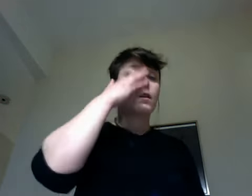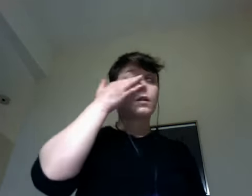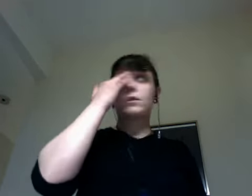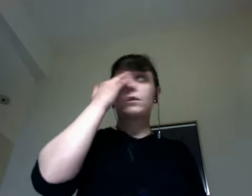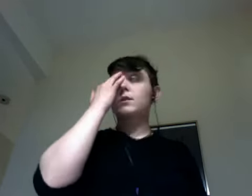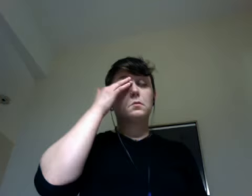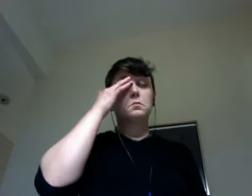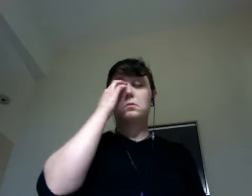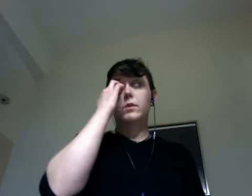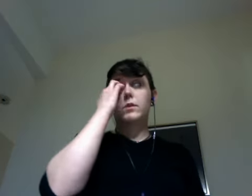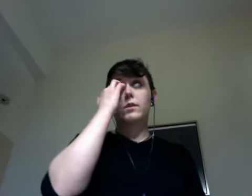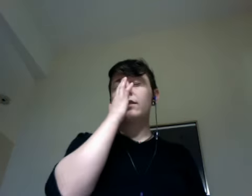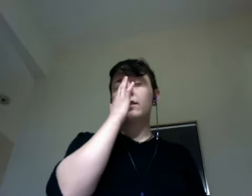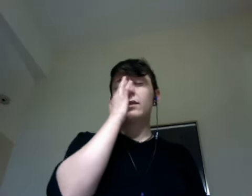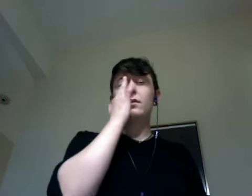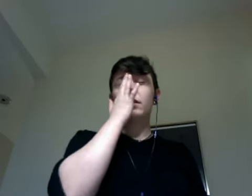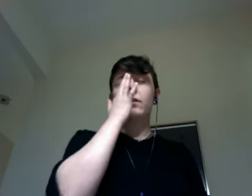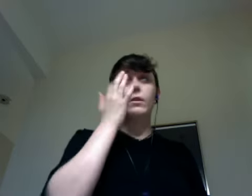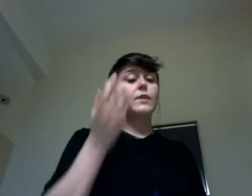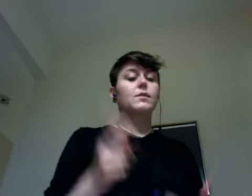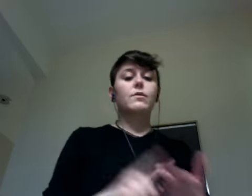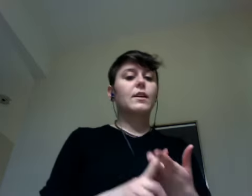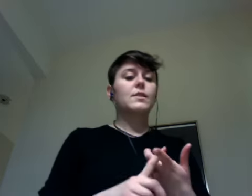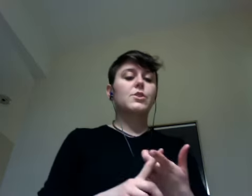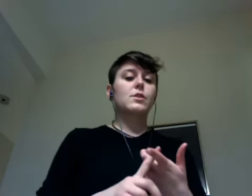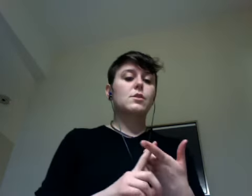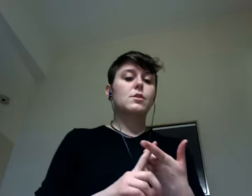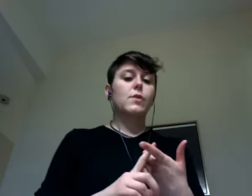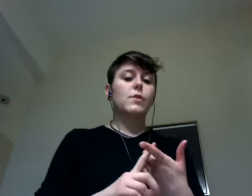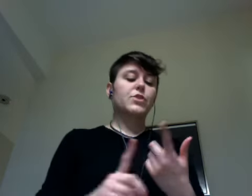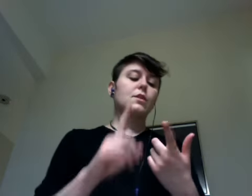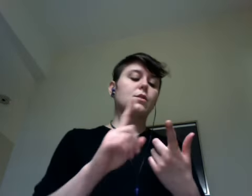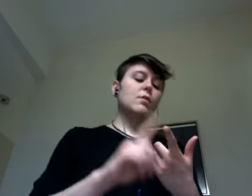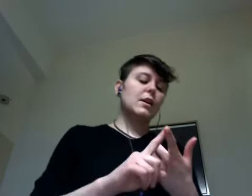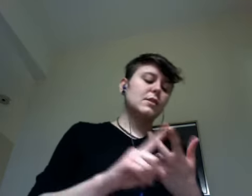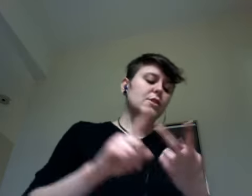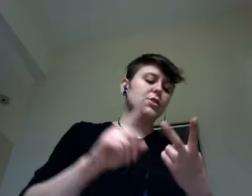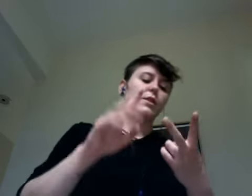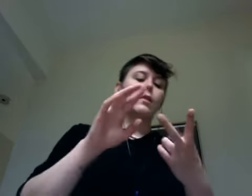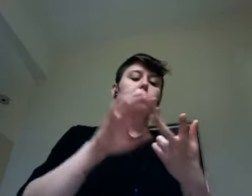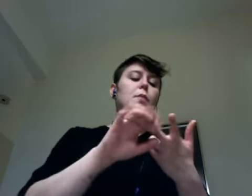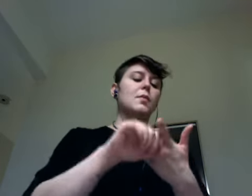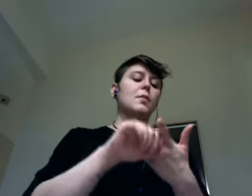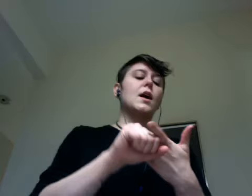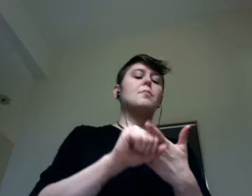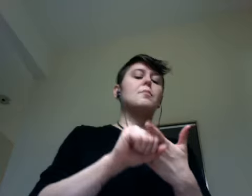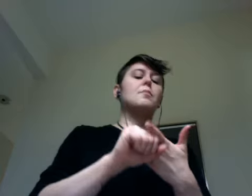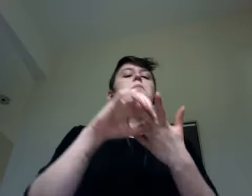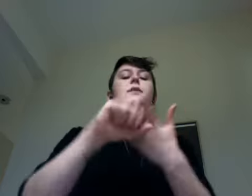It's just this constant sort of list of things that she's doing. She's going to do this, and then she's going to pipette up and pipette